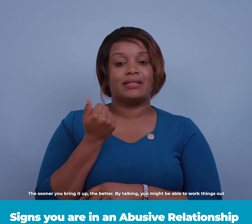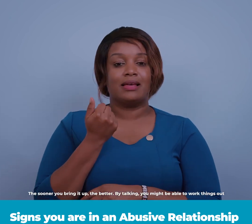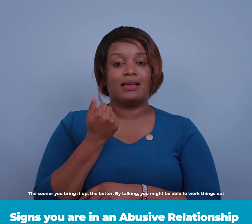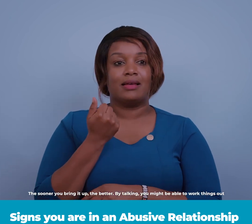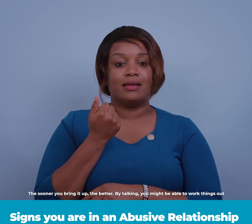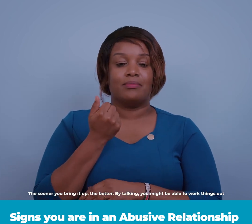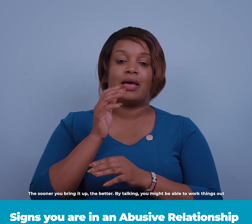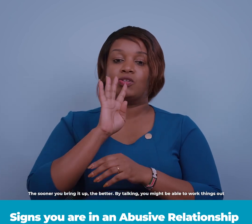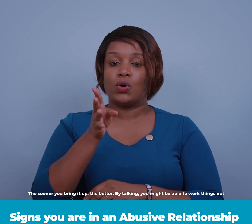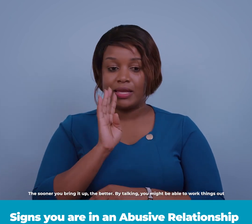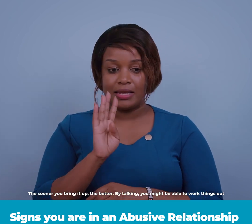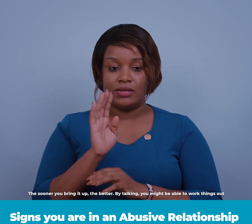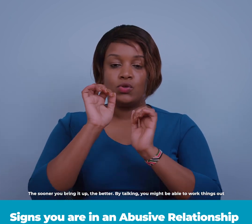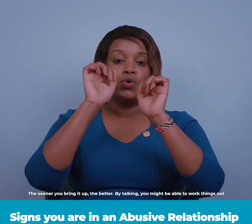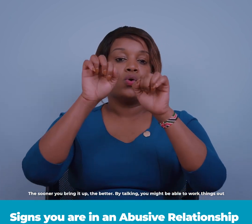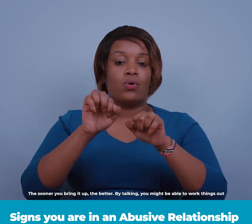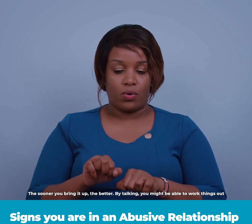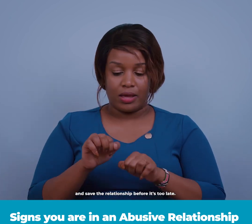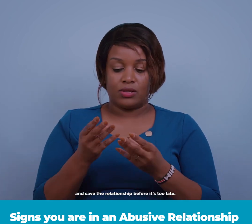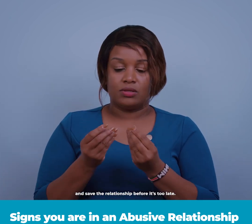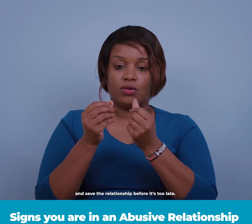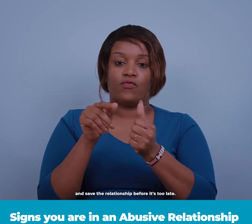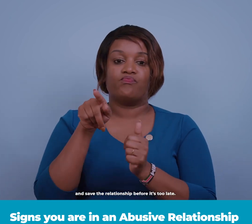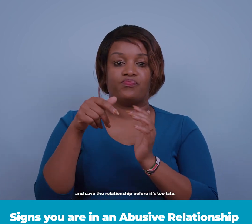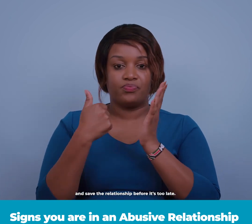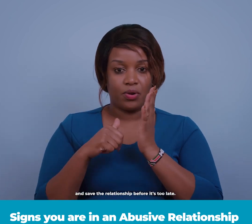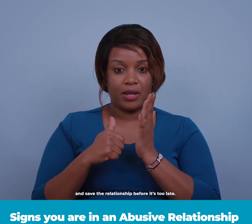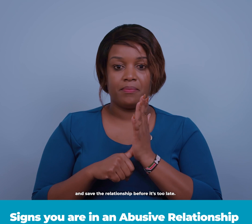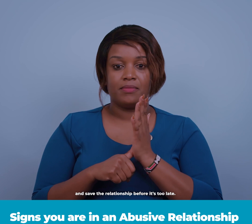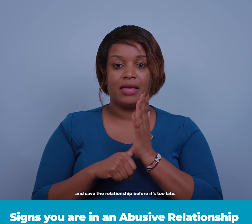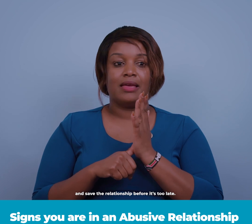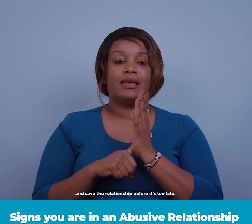talking, you might be able to work things out and save the relationship before it's too late.